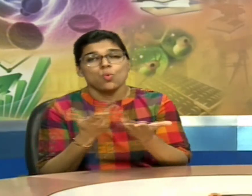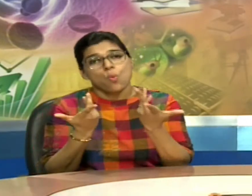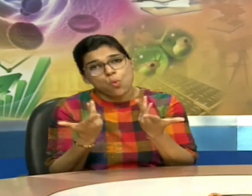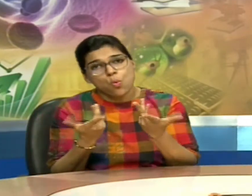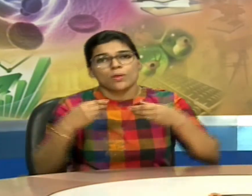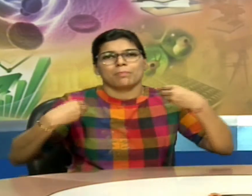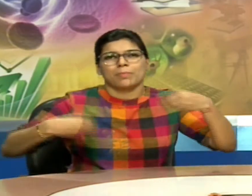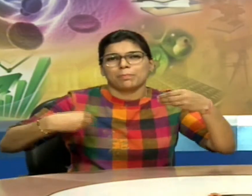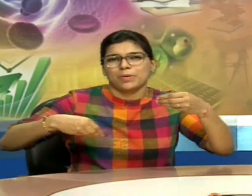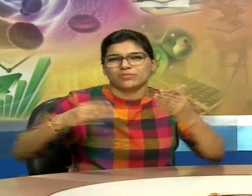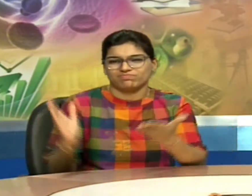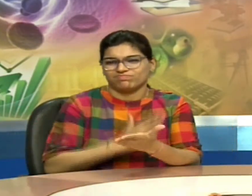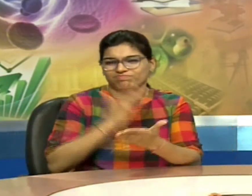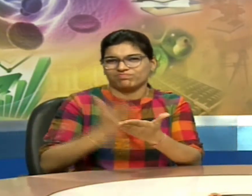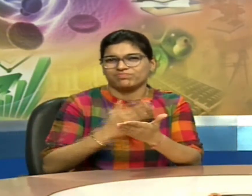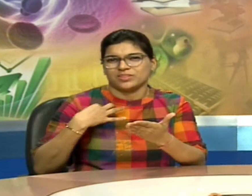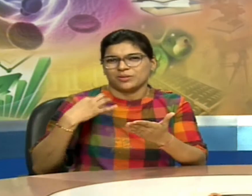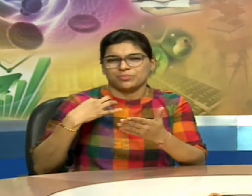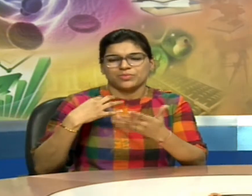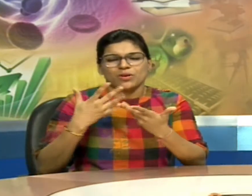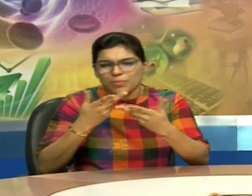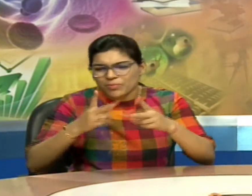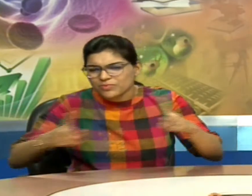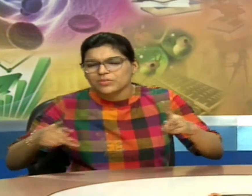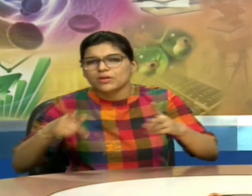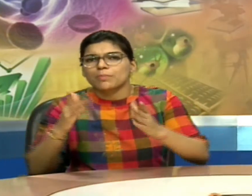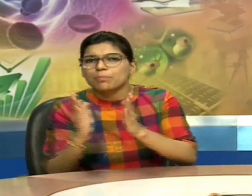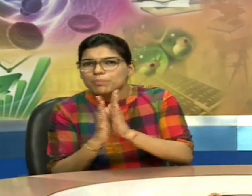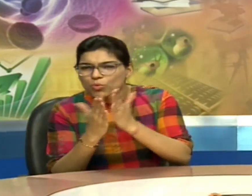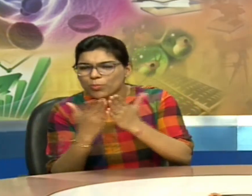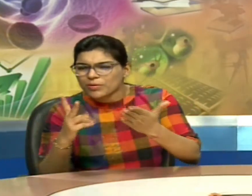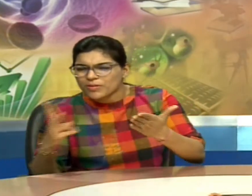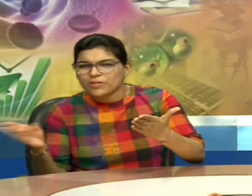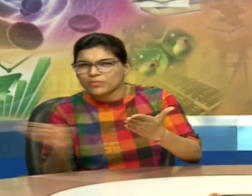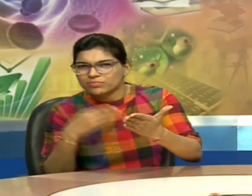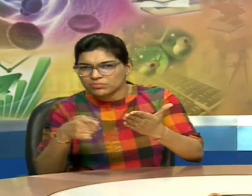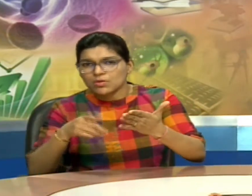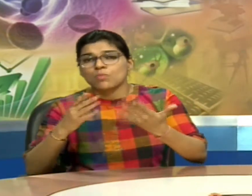bacteria or other living organisms.